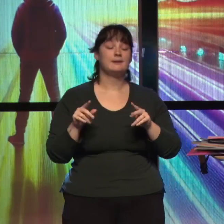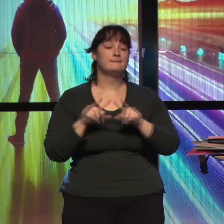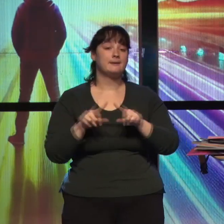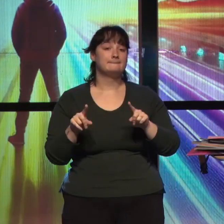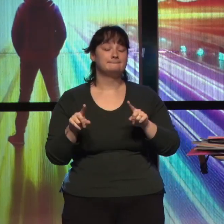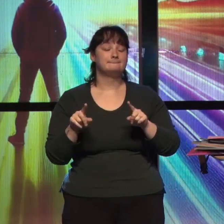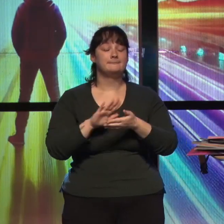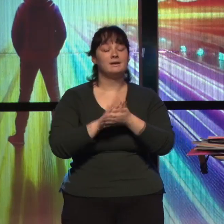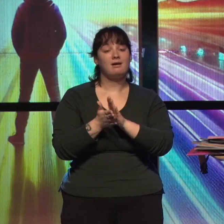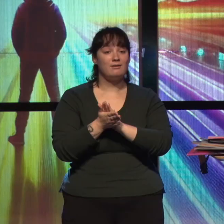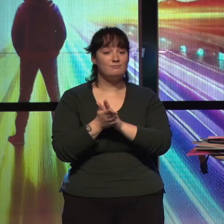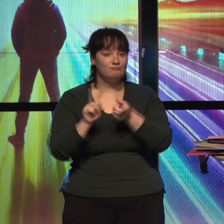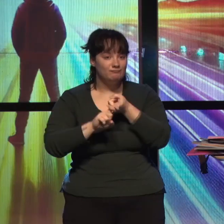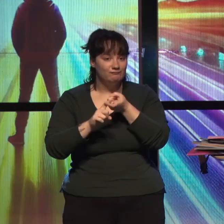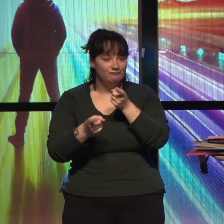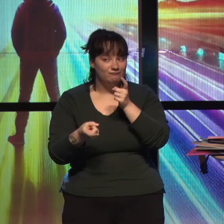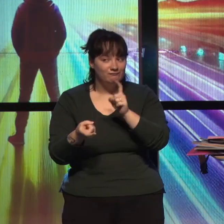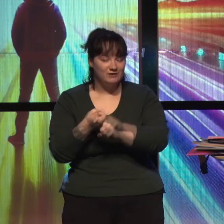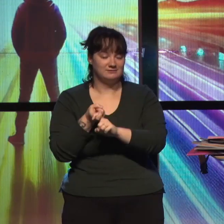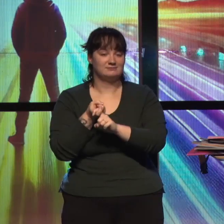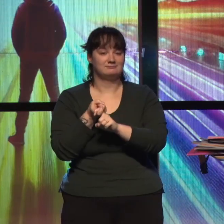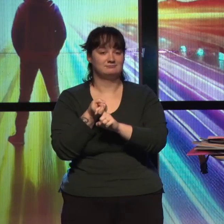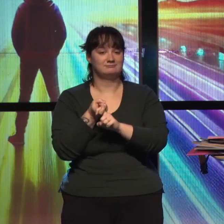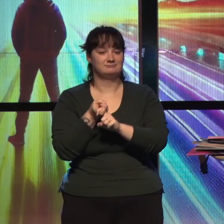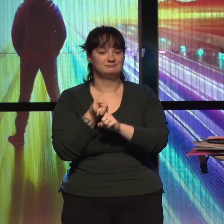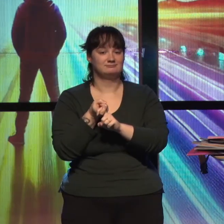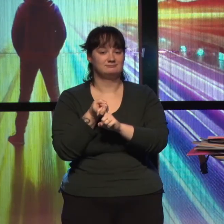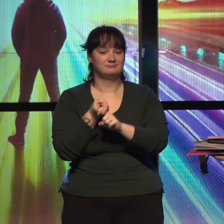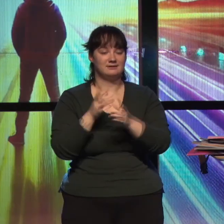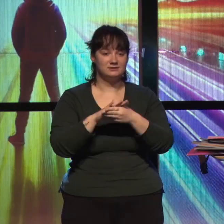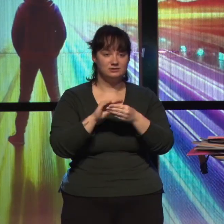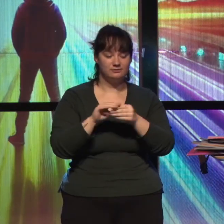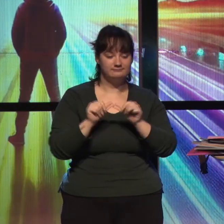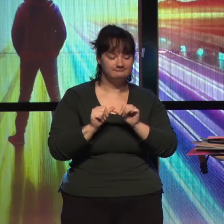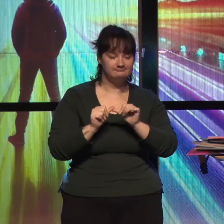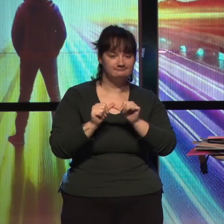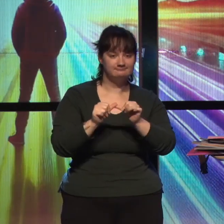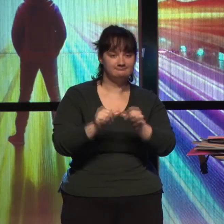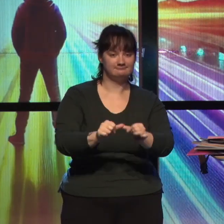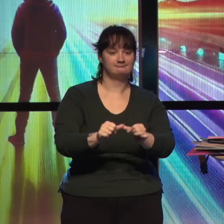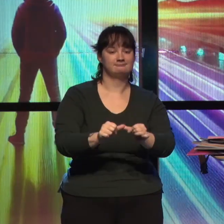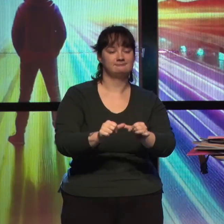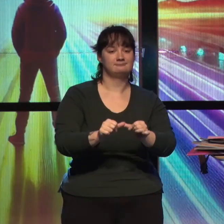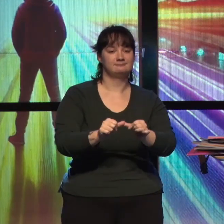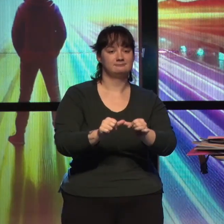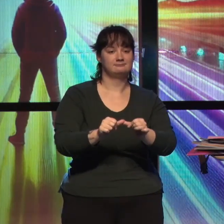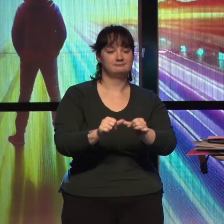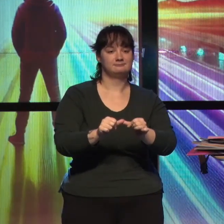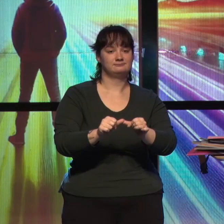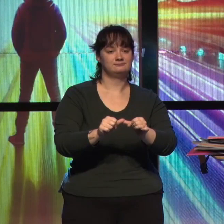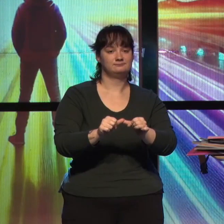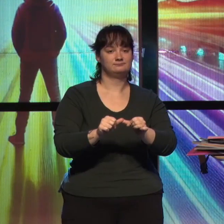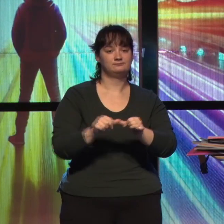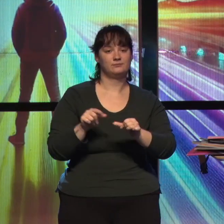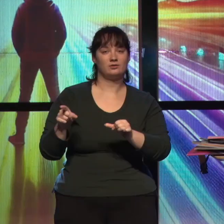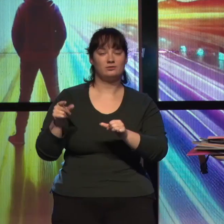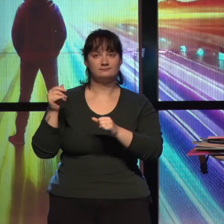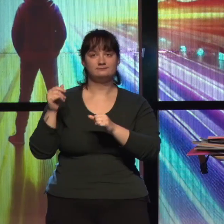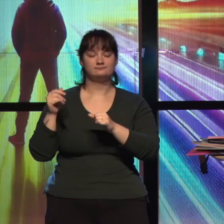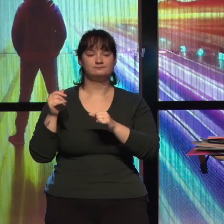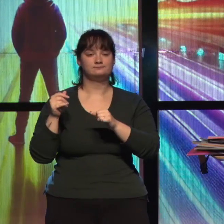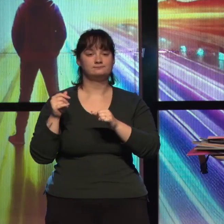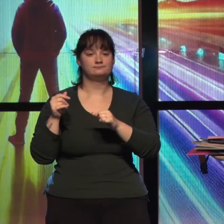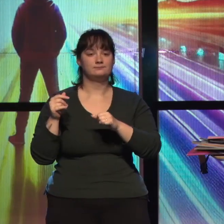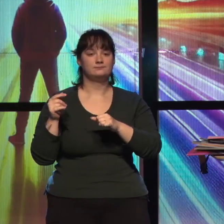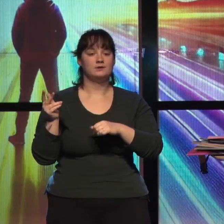women become friends. And as the story progresses, Elpha's ideals begin to clash with